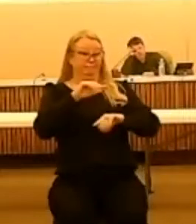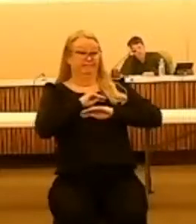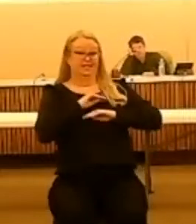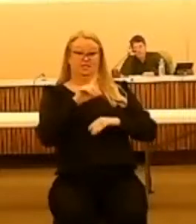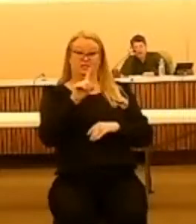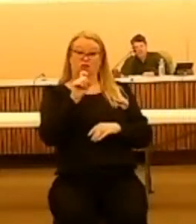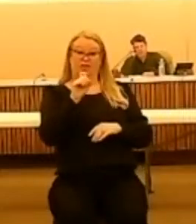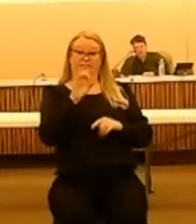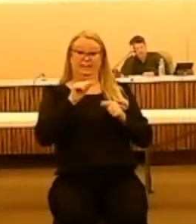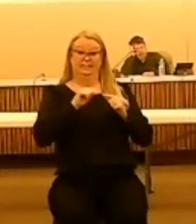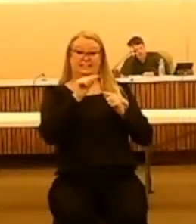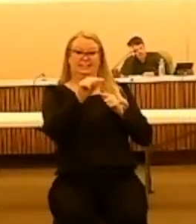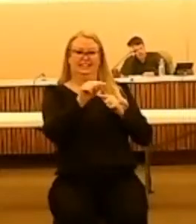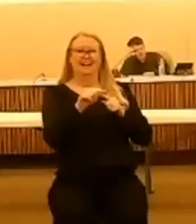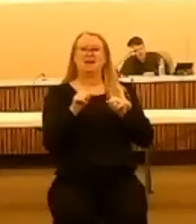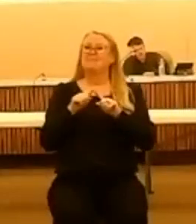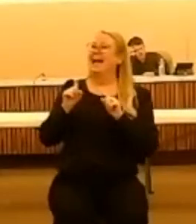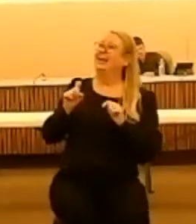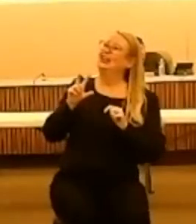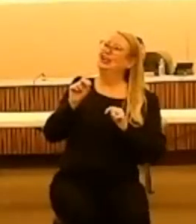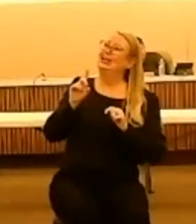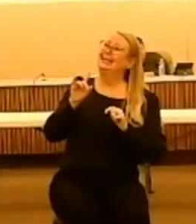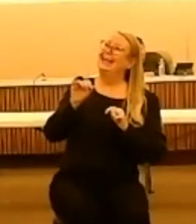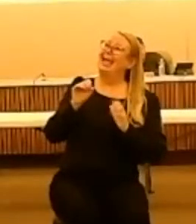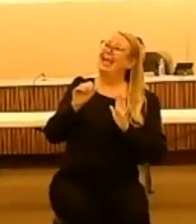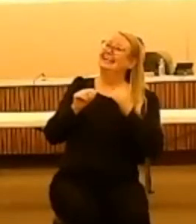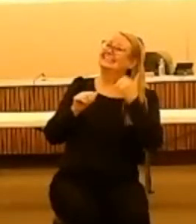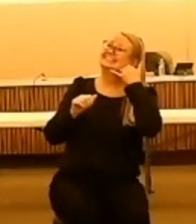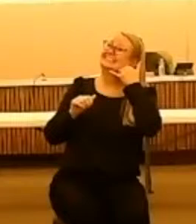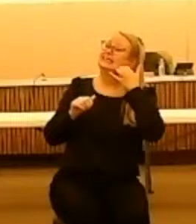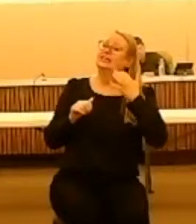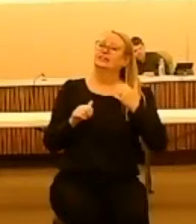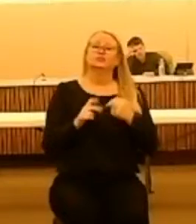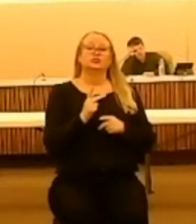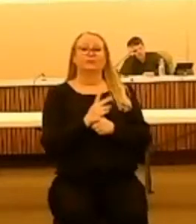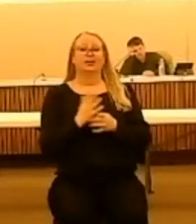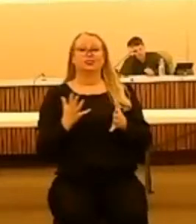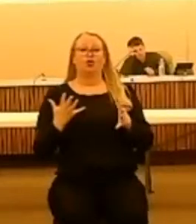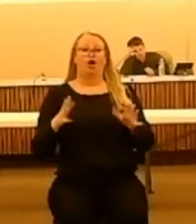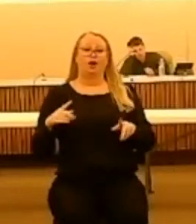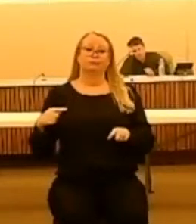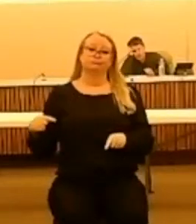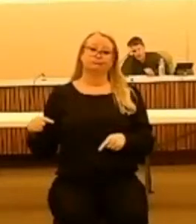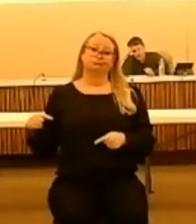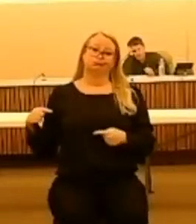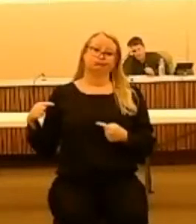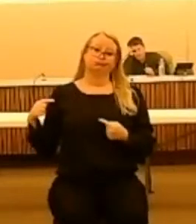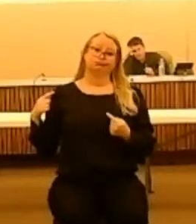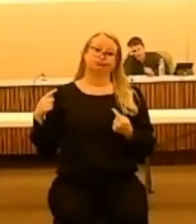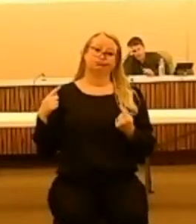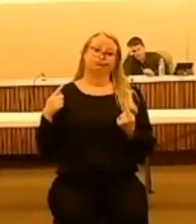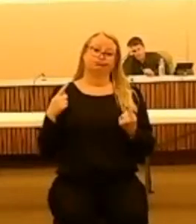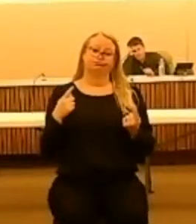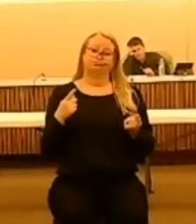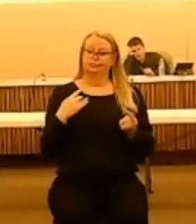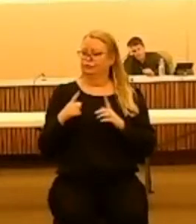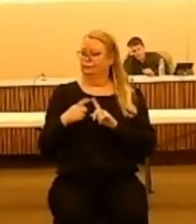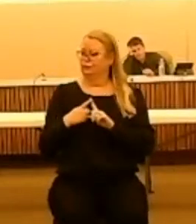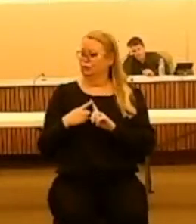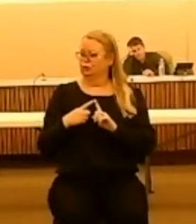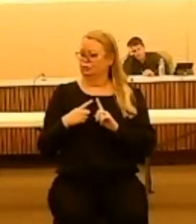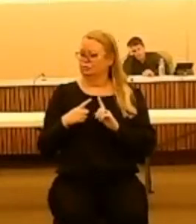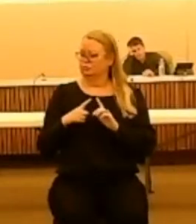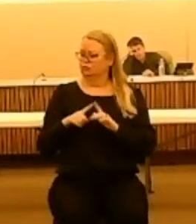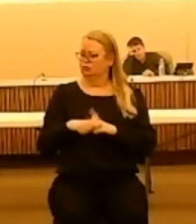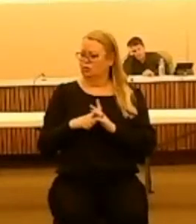this project is actually already was first applied, what, back in